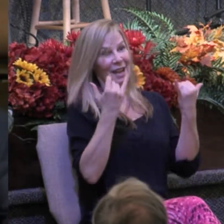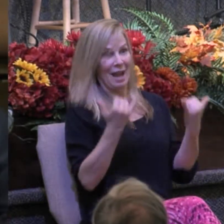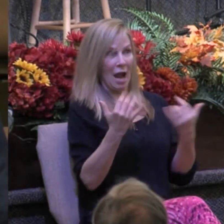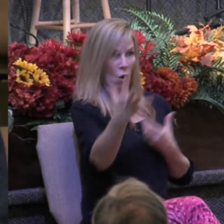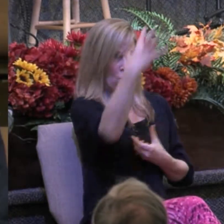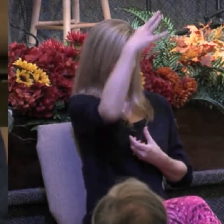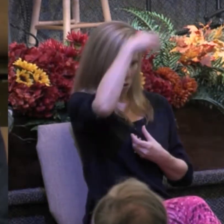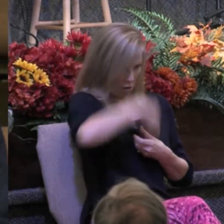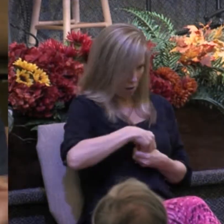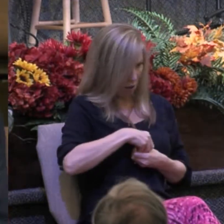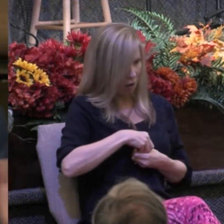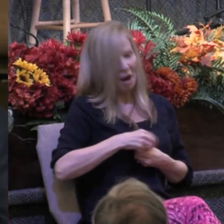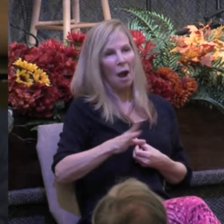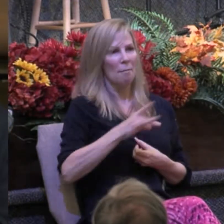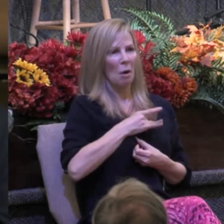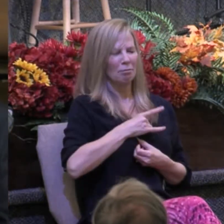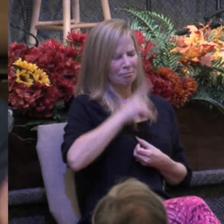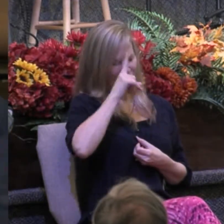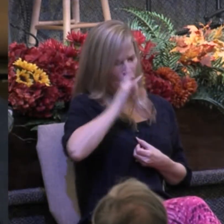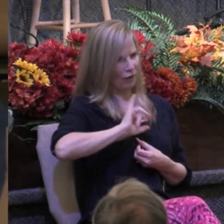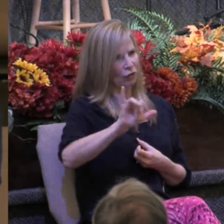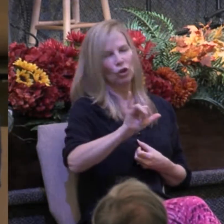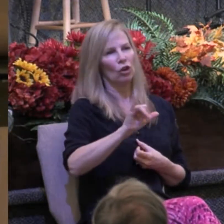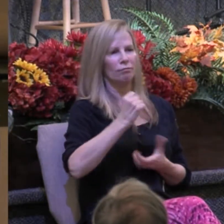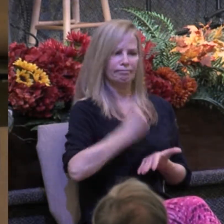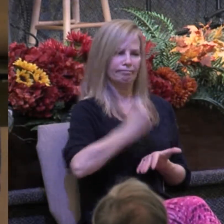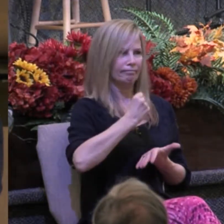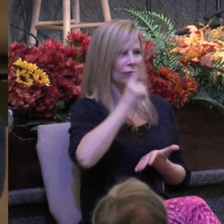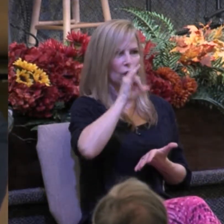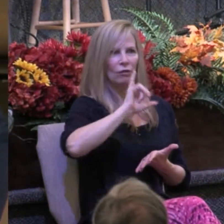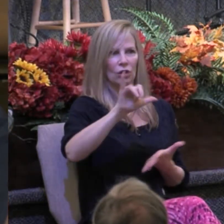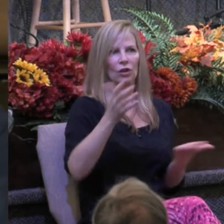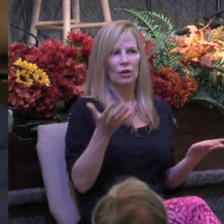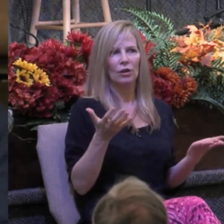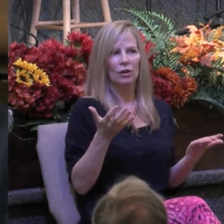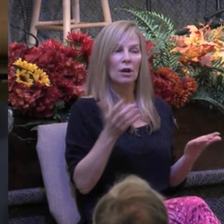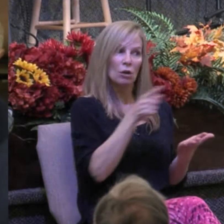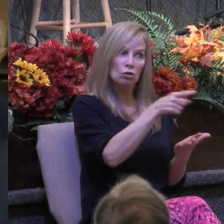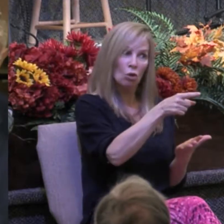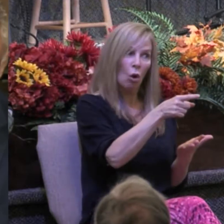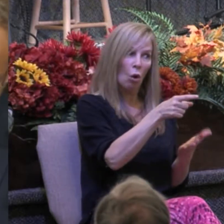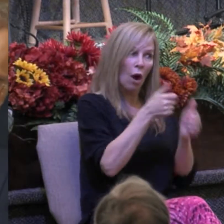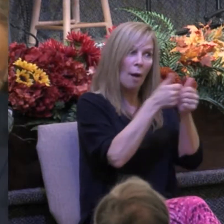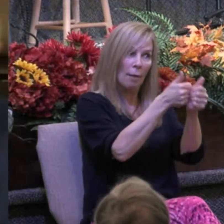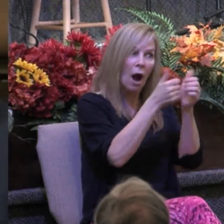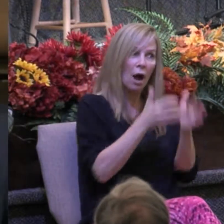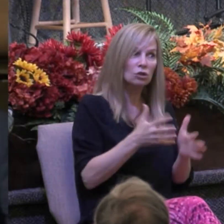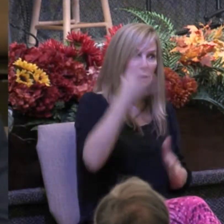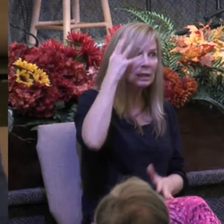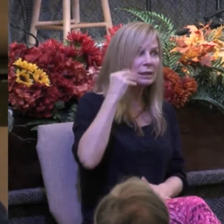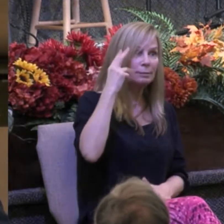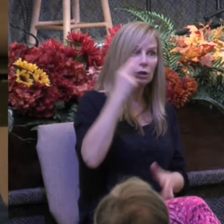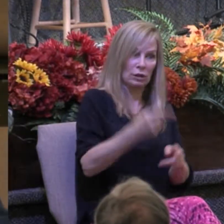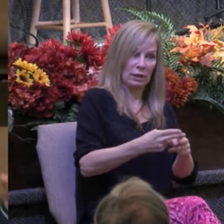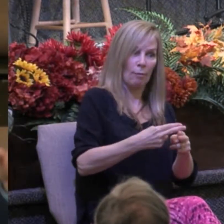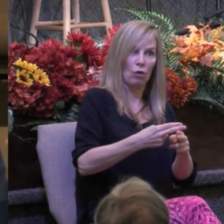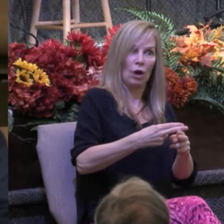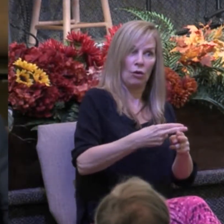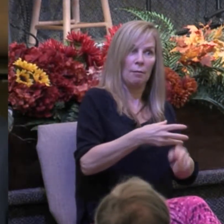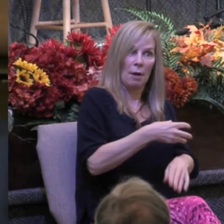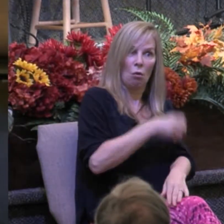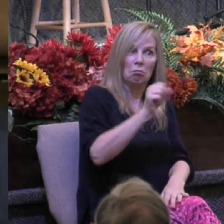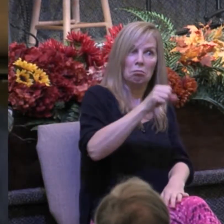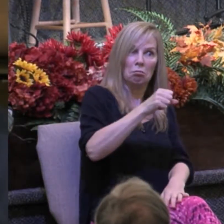had experienced this type of temporary power as the Spirit of God came upon them for specific acts